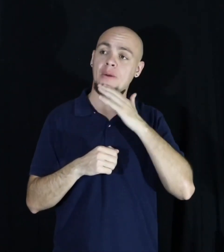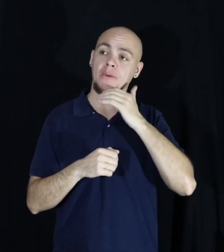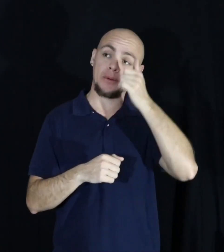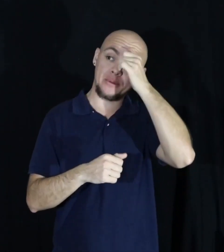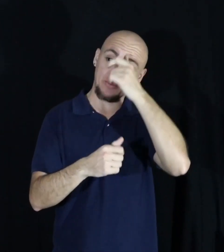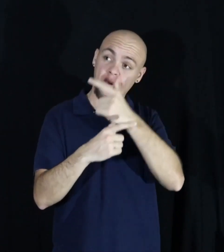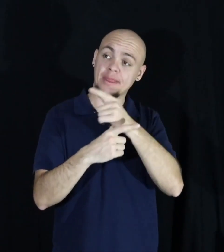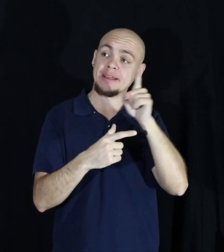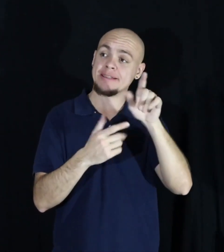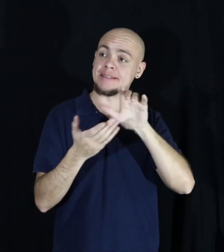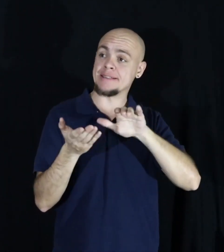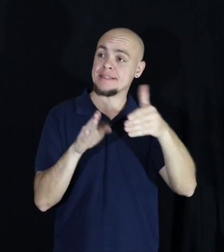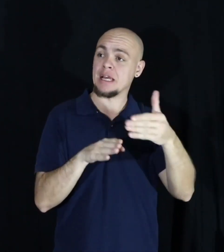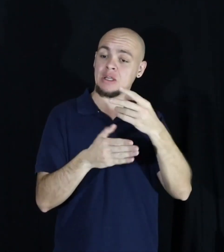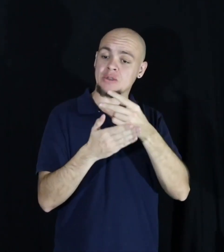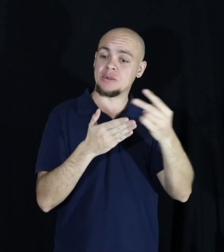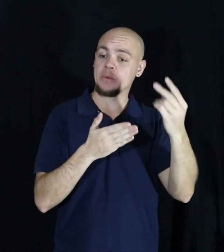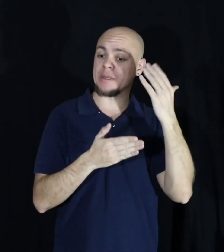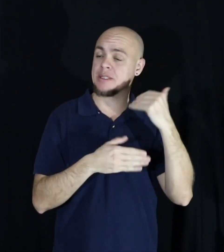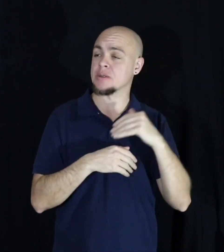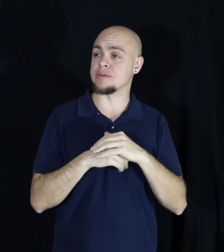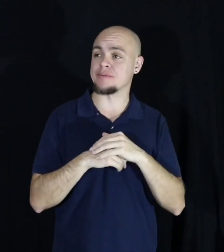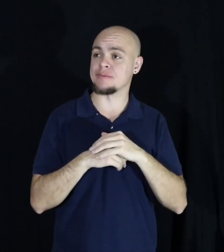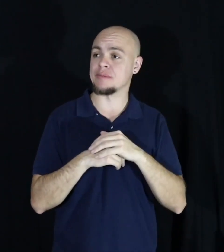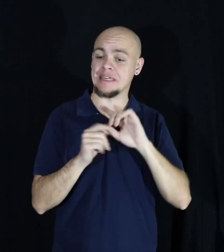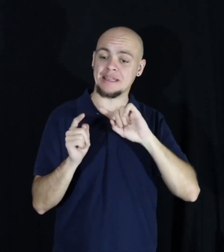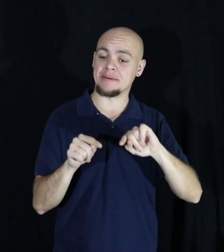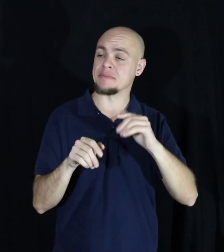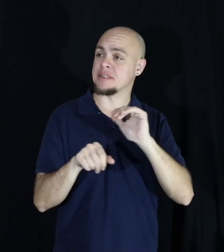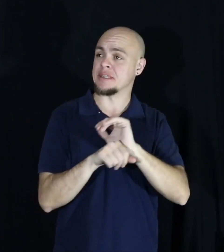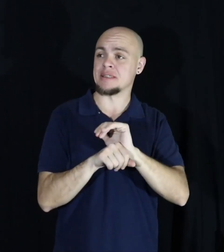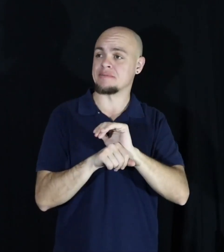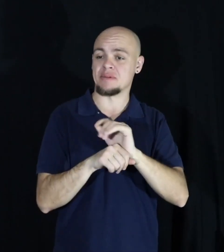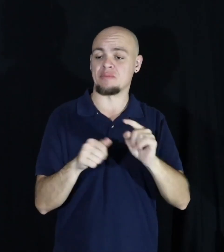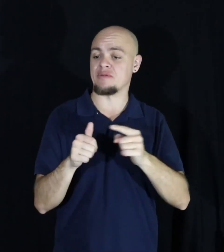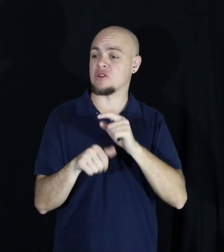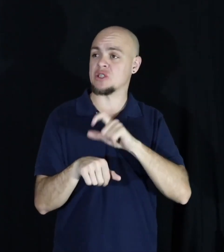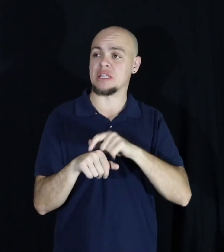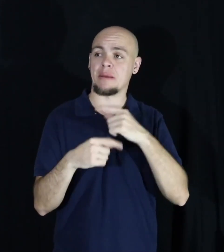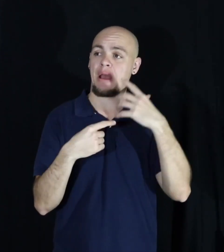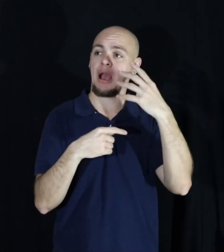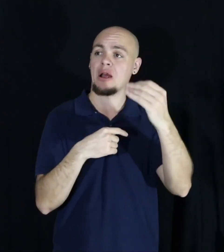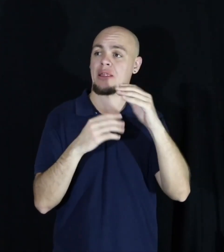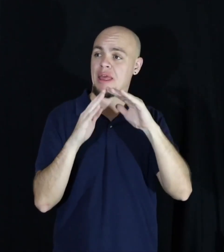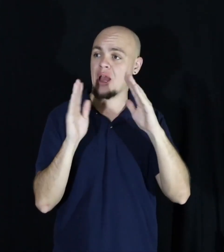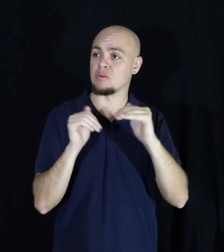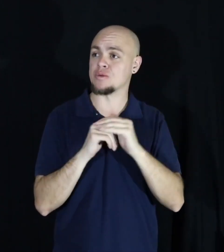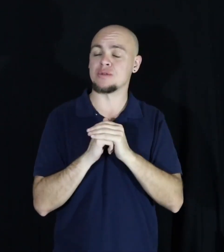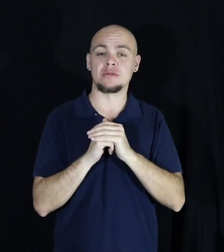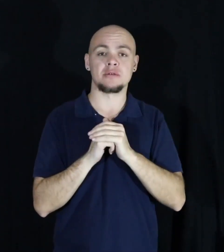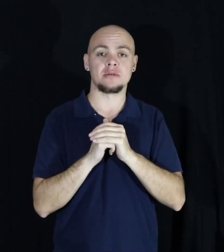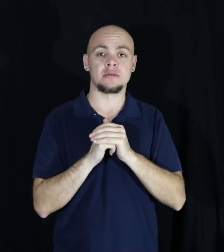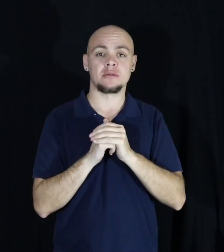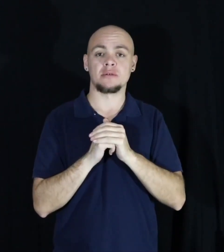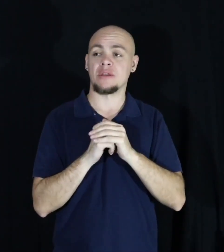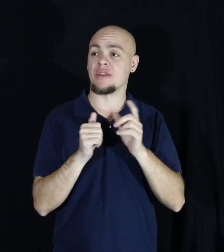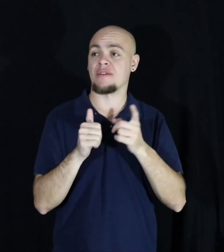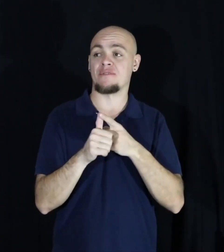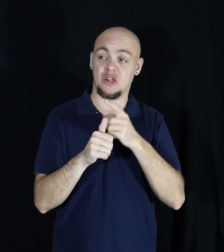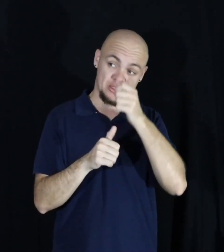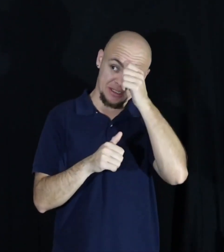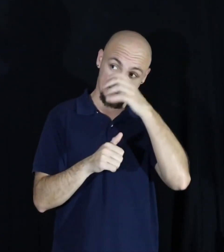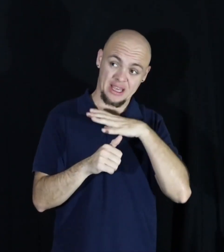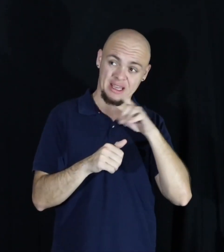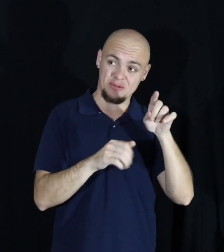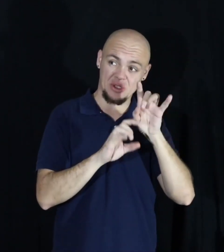die 2 weeks ago. I didn't want to come here tonight. This is my first time out of the house. The first guy was terrible, but